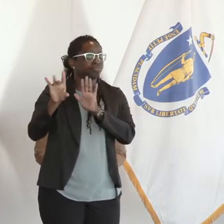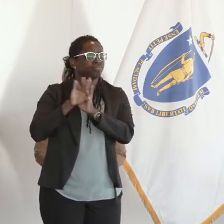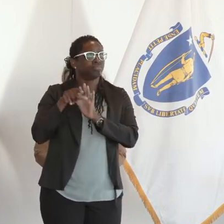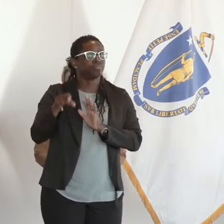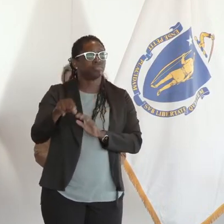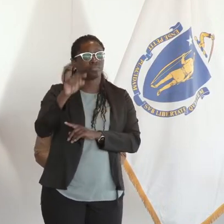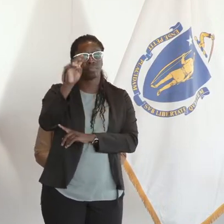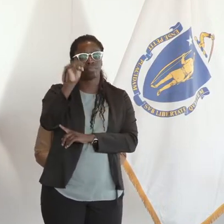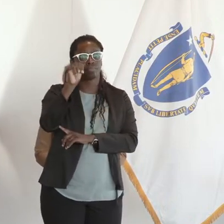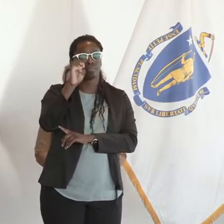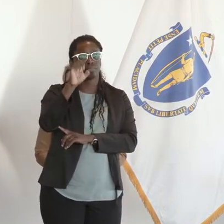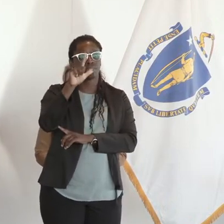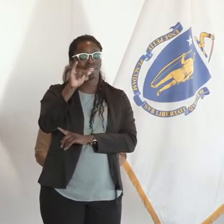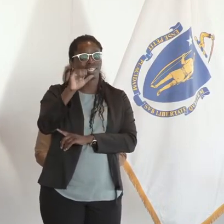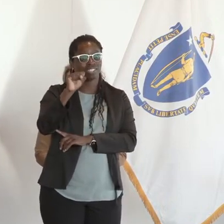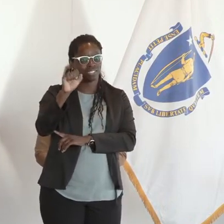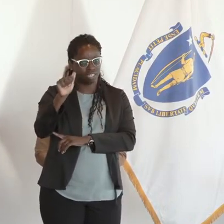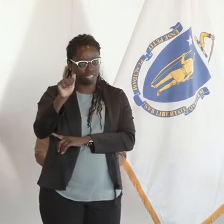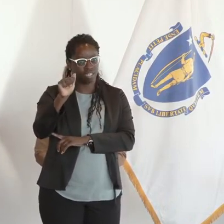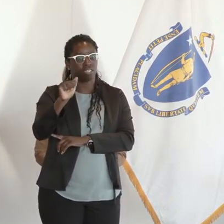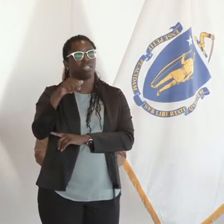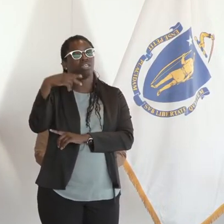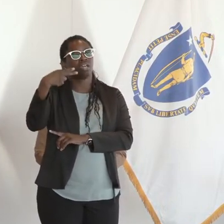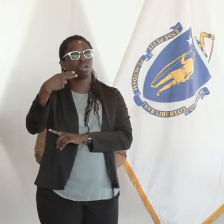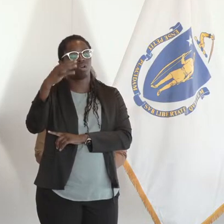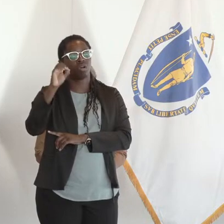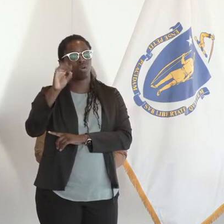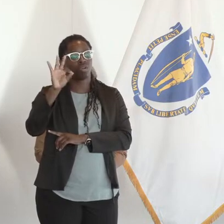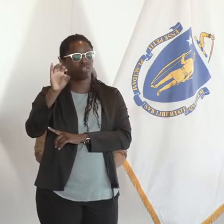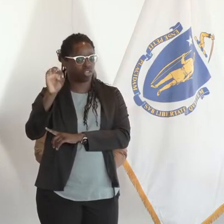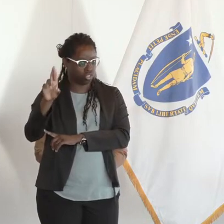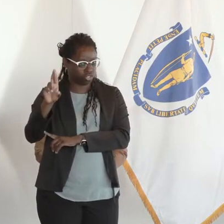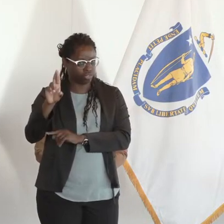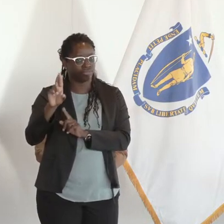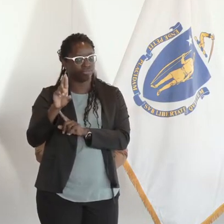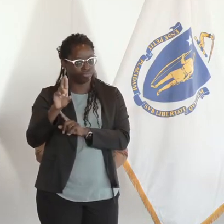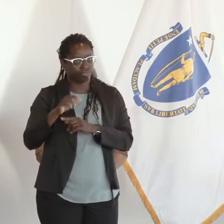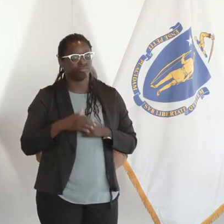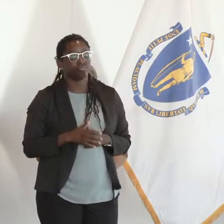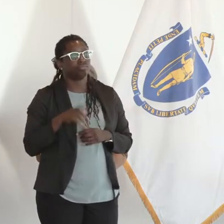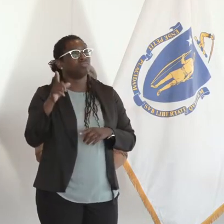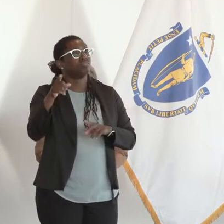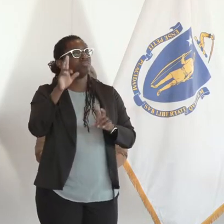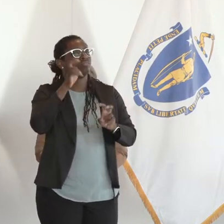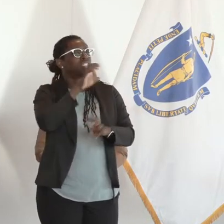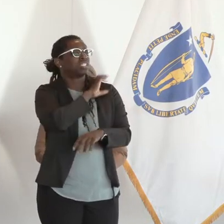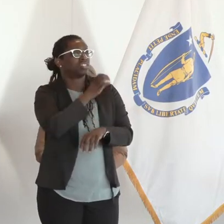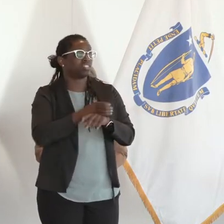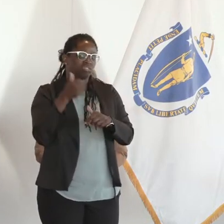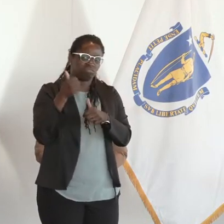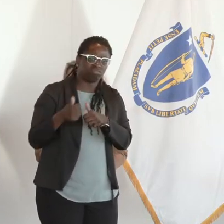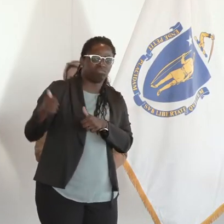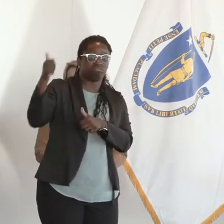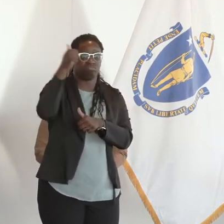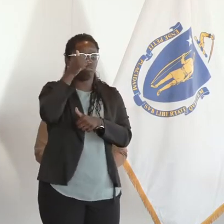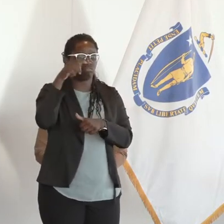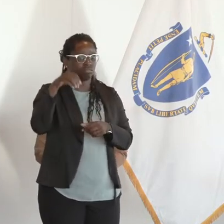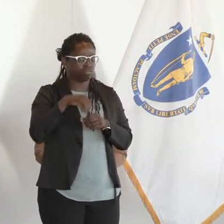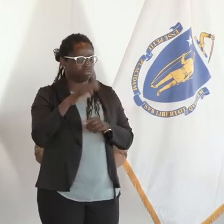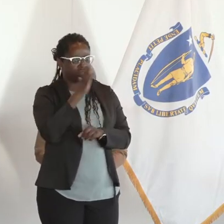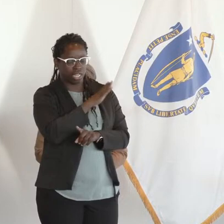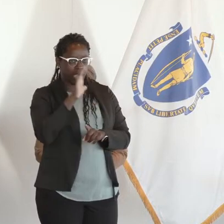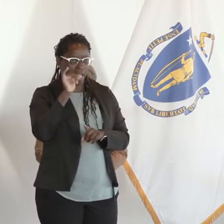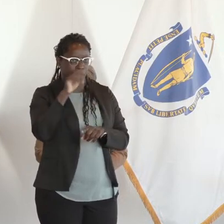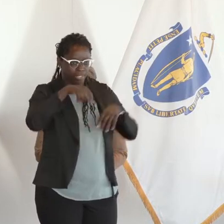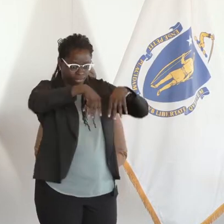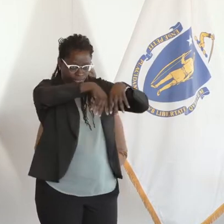chief, the first cabinet position of its kind in the nation. Her administration has committed 1% of proposed